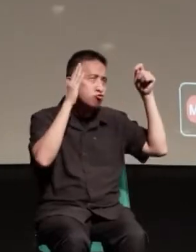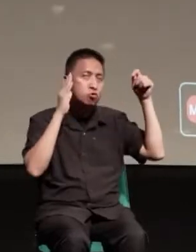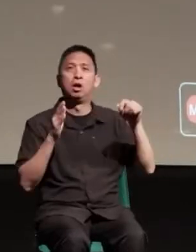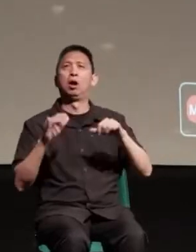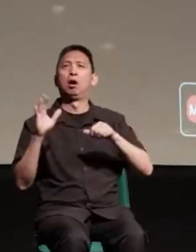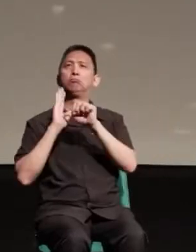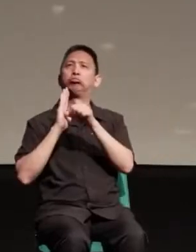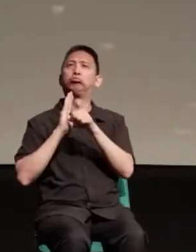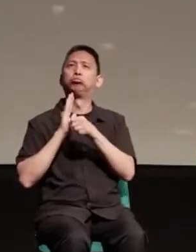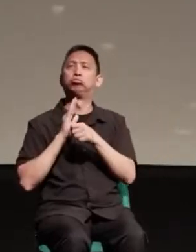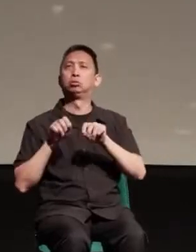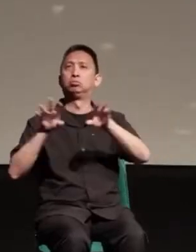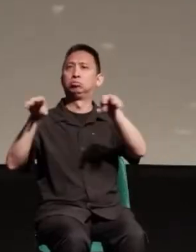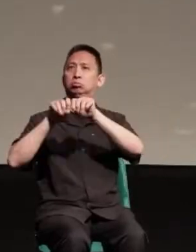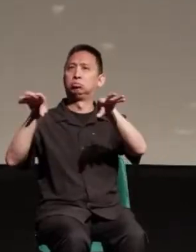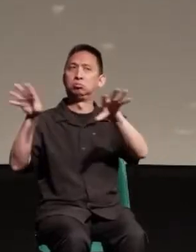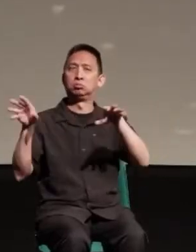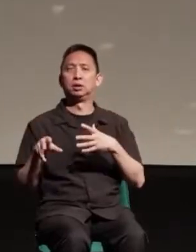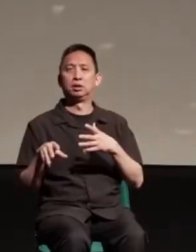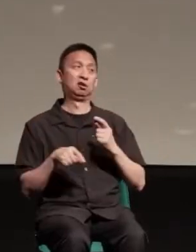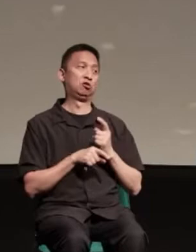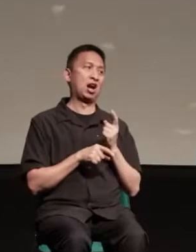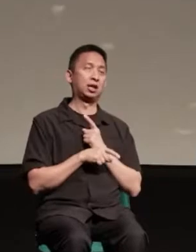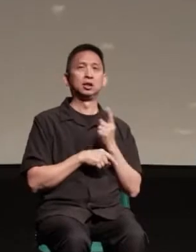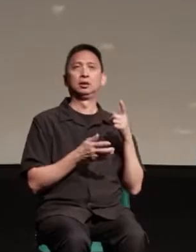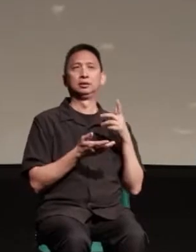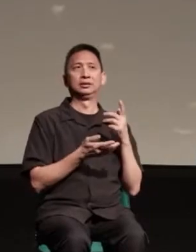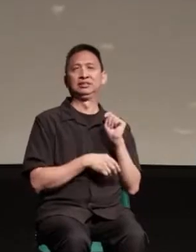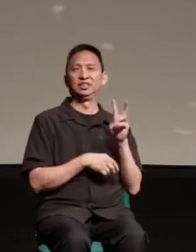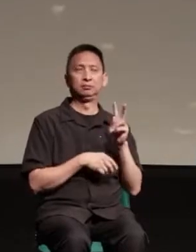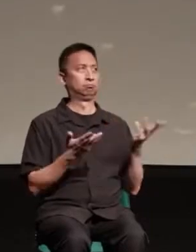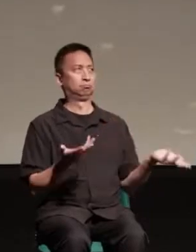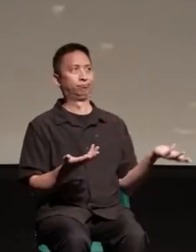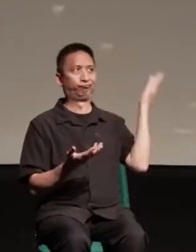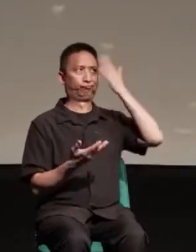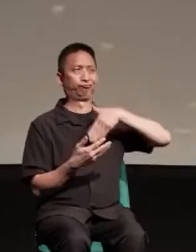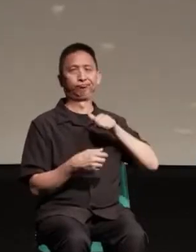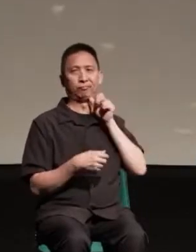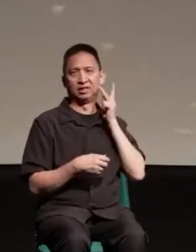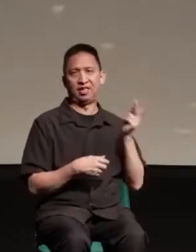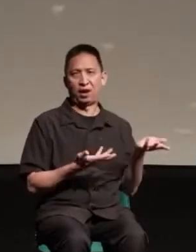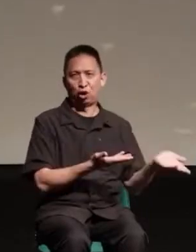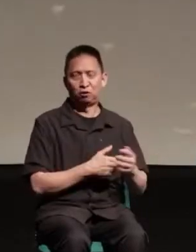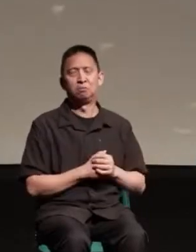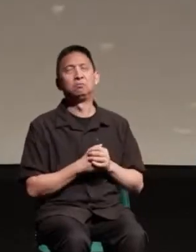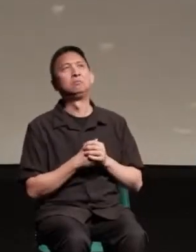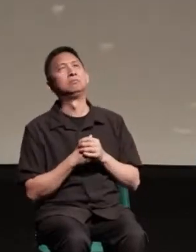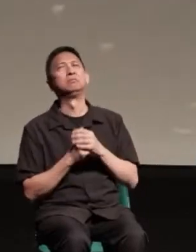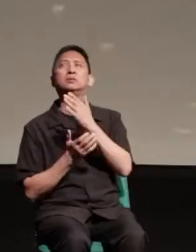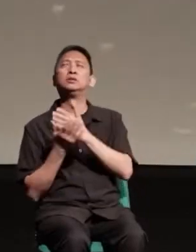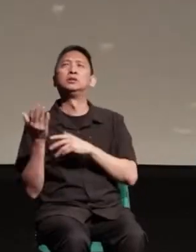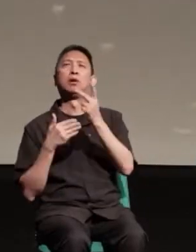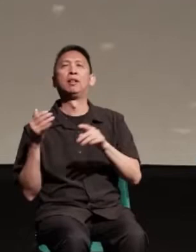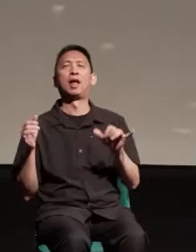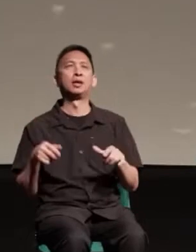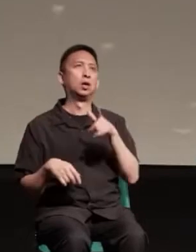highlighted where you wouldn't see on commercial media. I don't think programs like Who